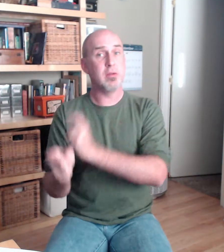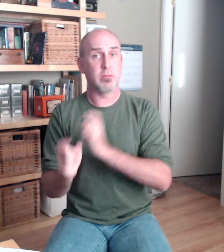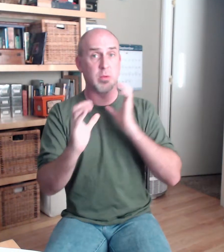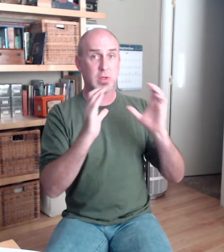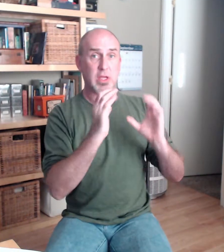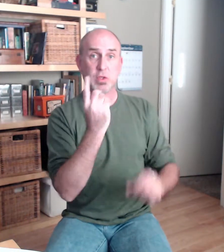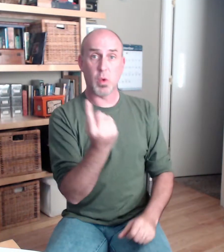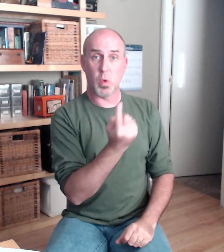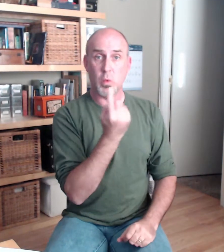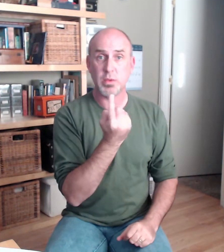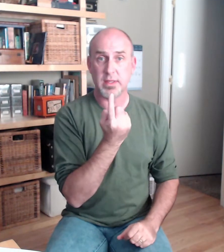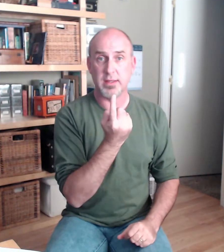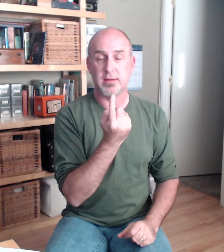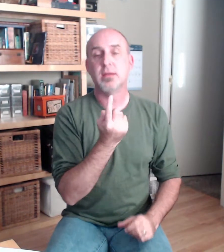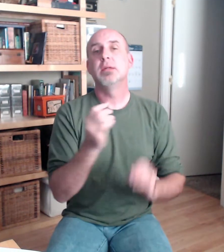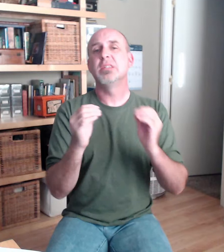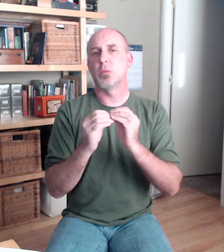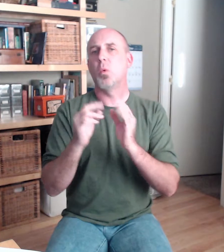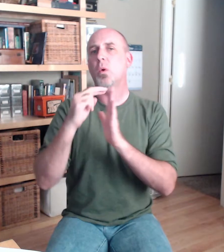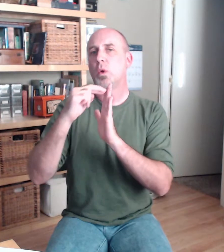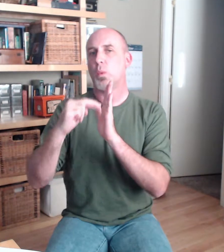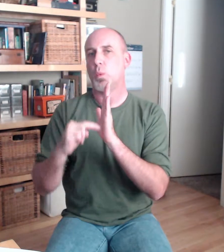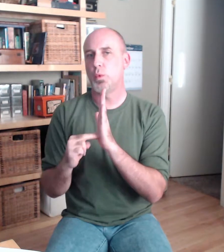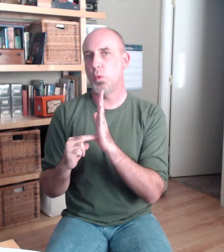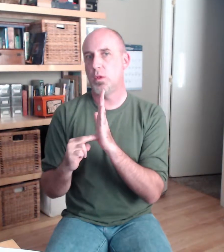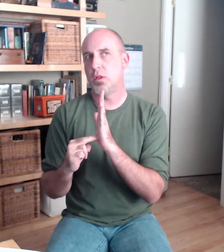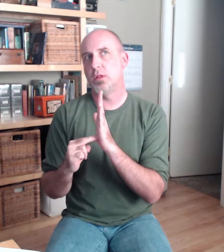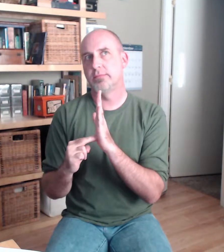from communication only to more rule